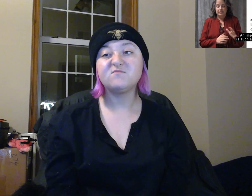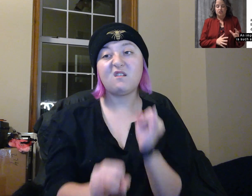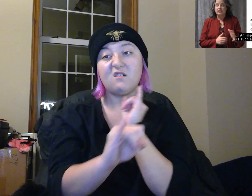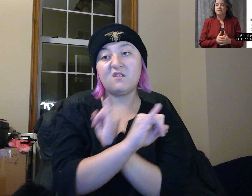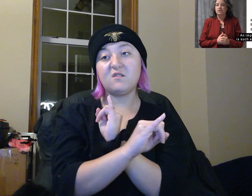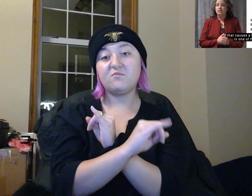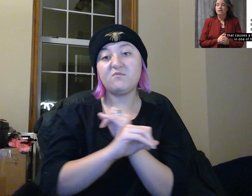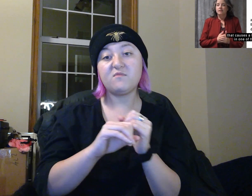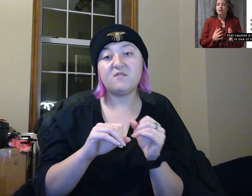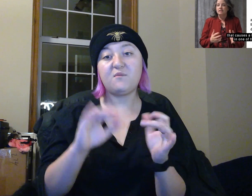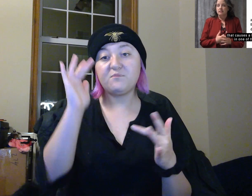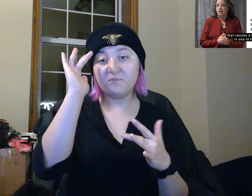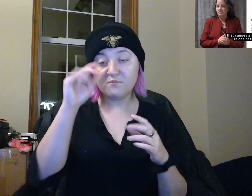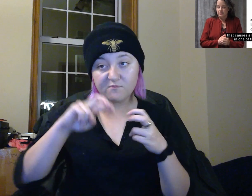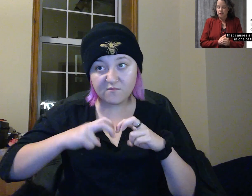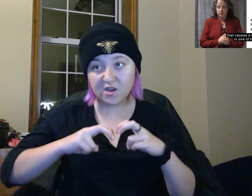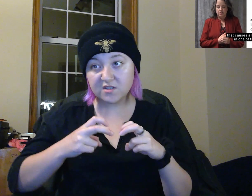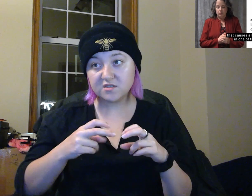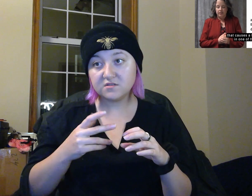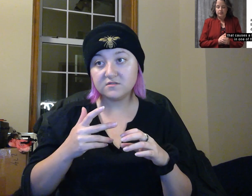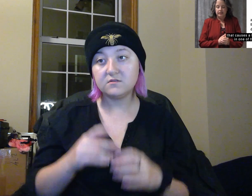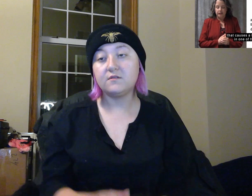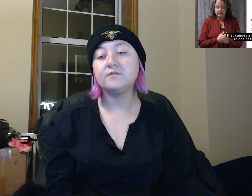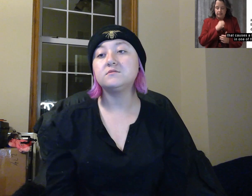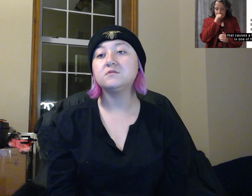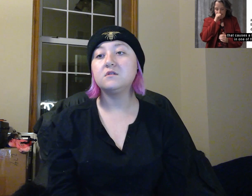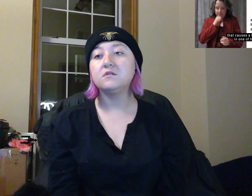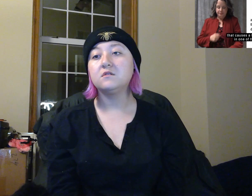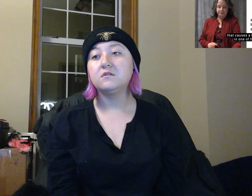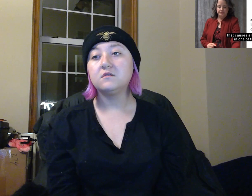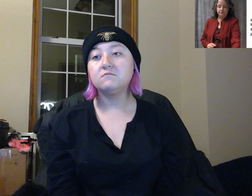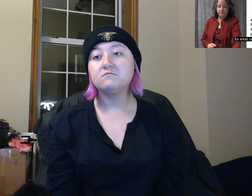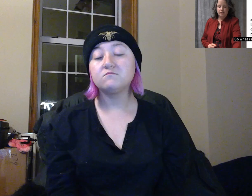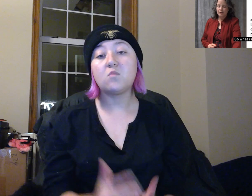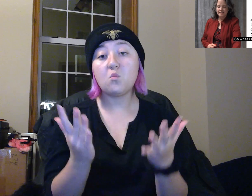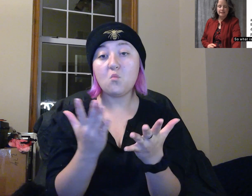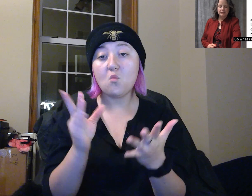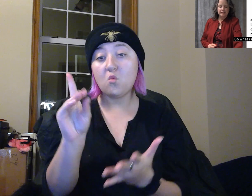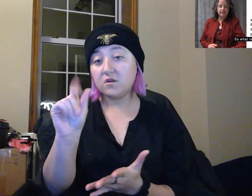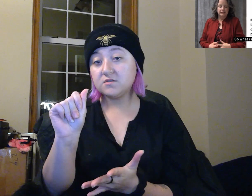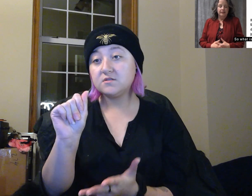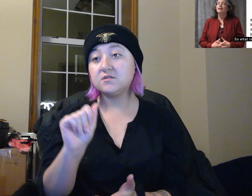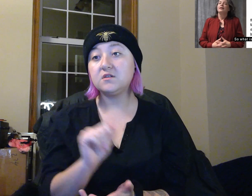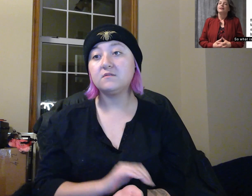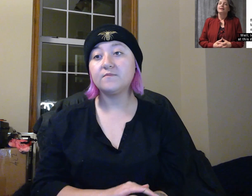impairment is such a condition that causes a loss of function in one of those areas. So what is